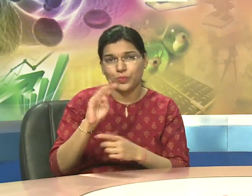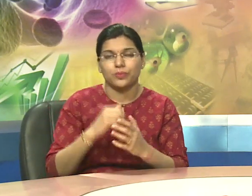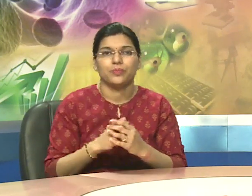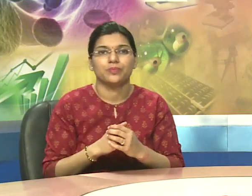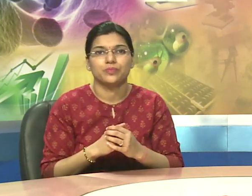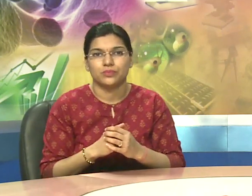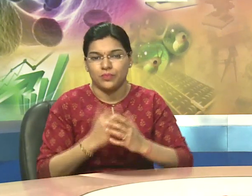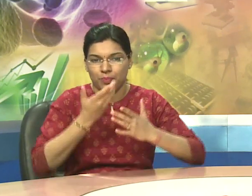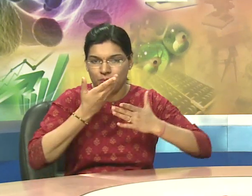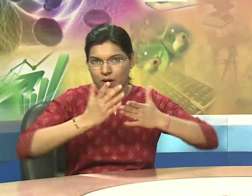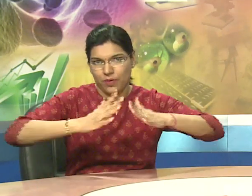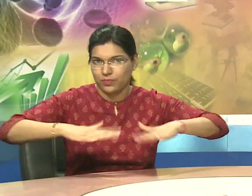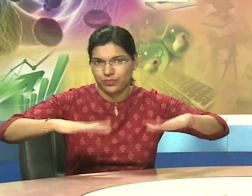34th word,